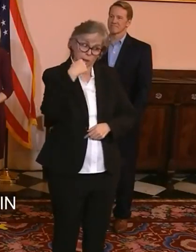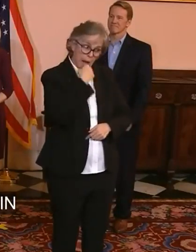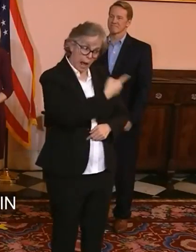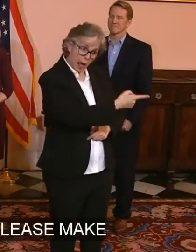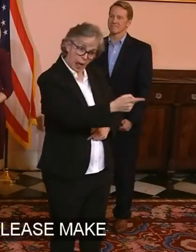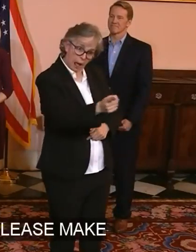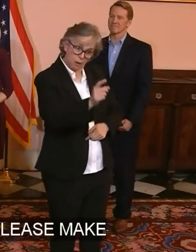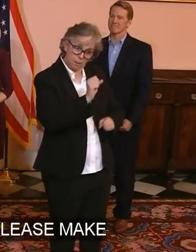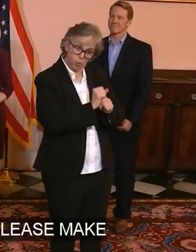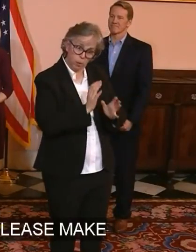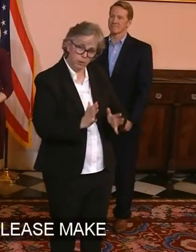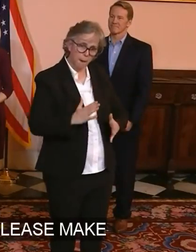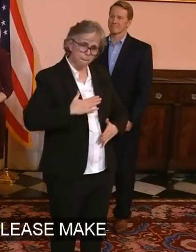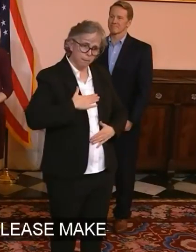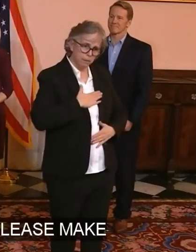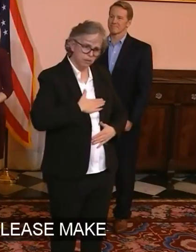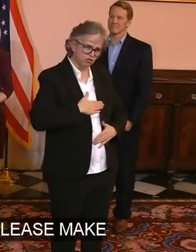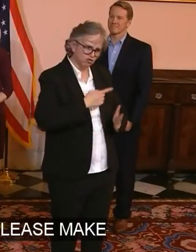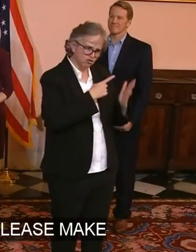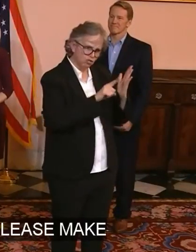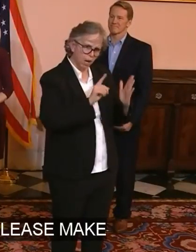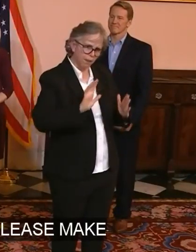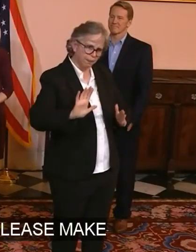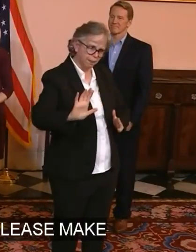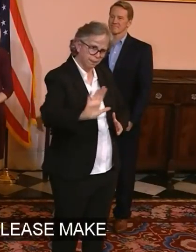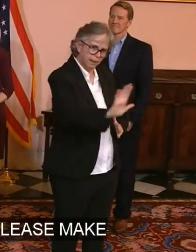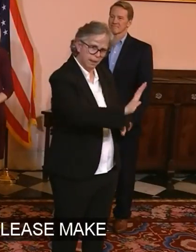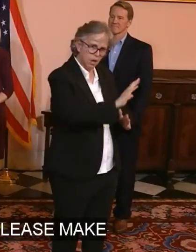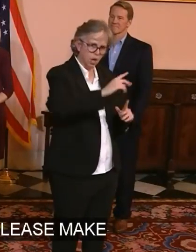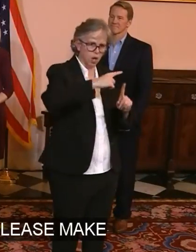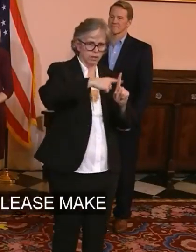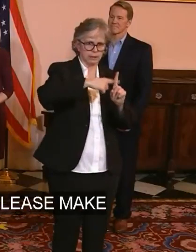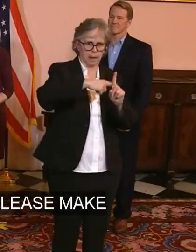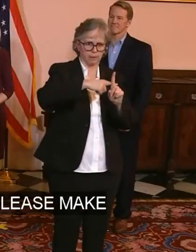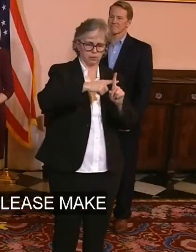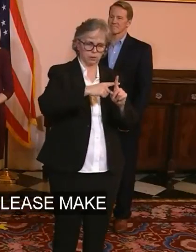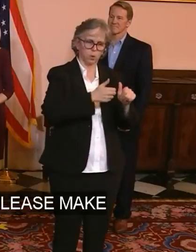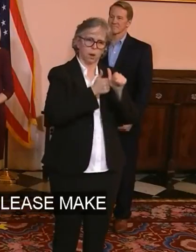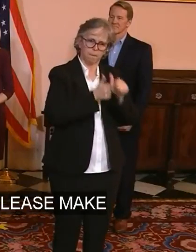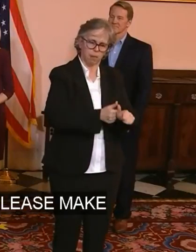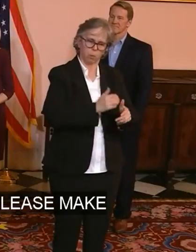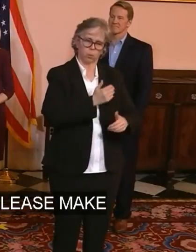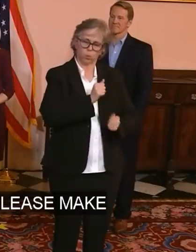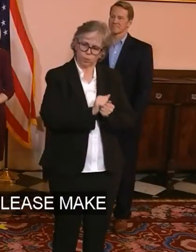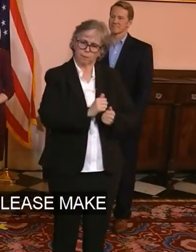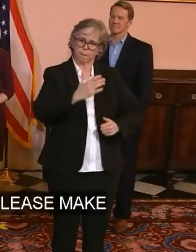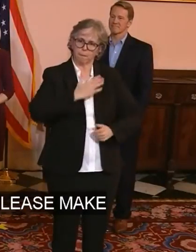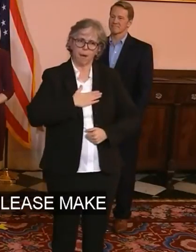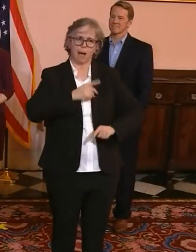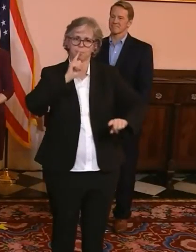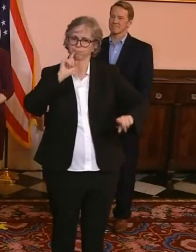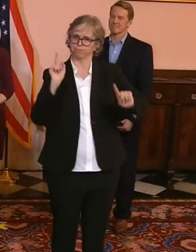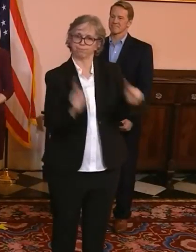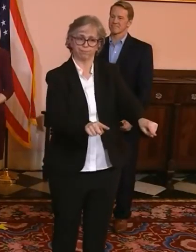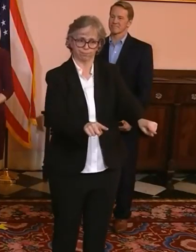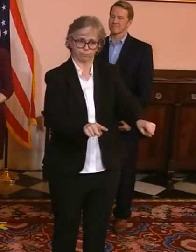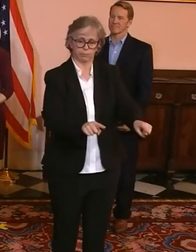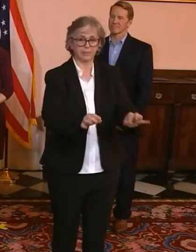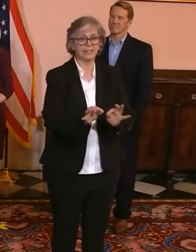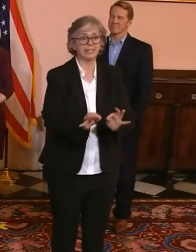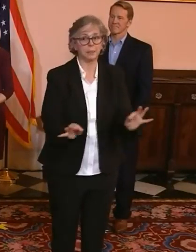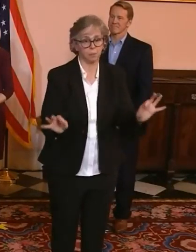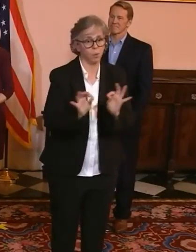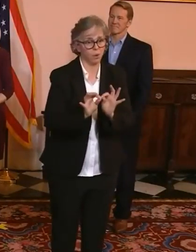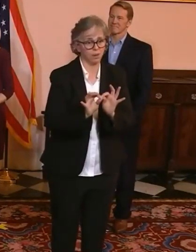that you're complying with what I'm saying today. It's so very, very important for their